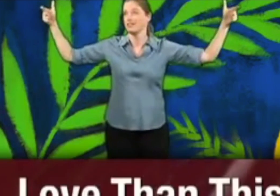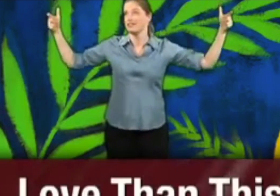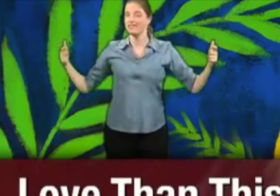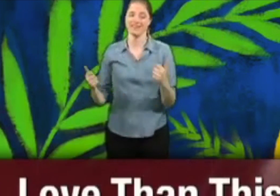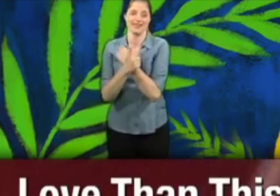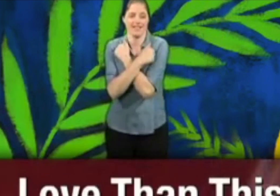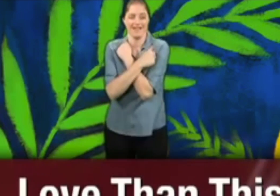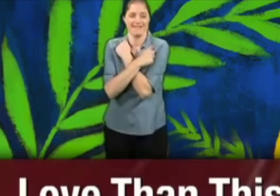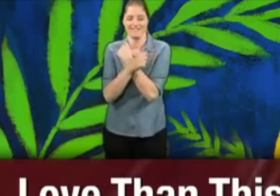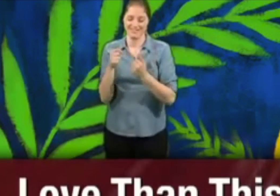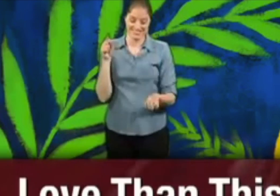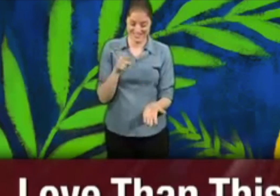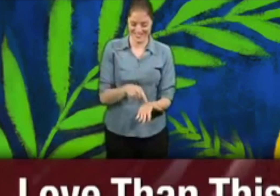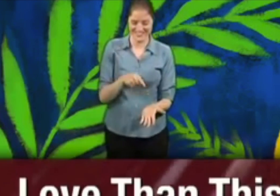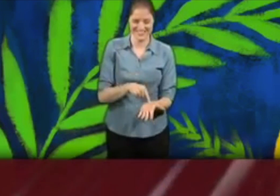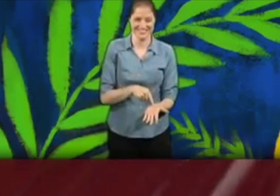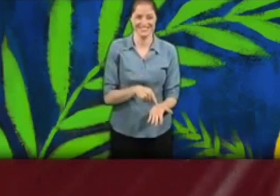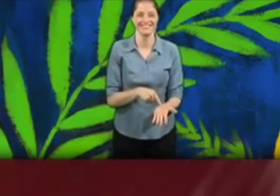love than this.